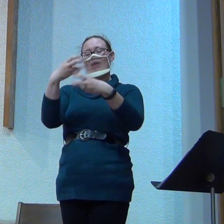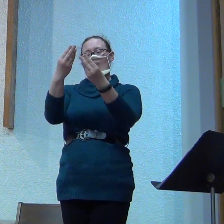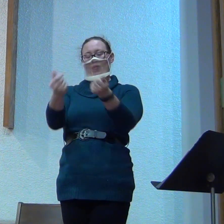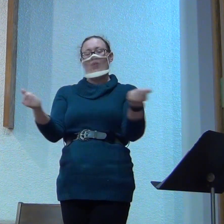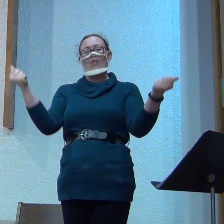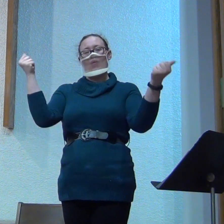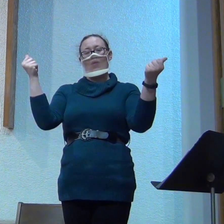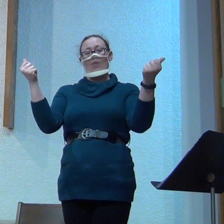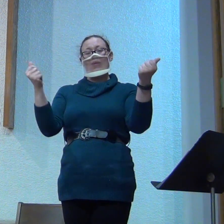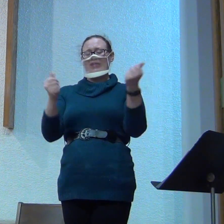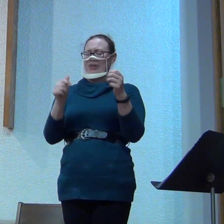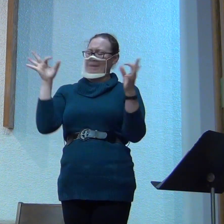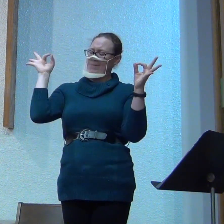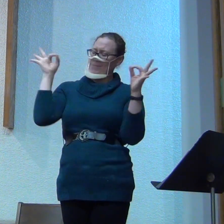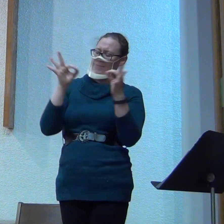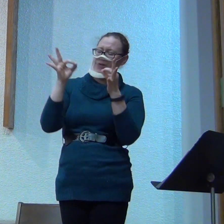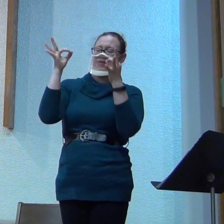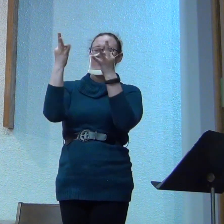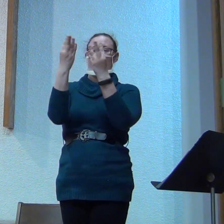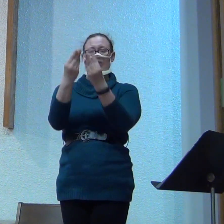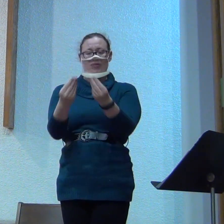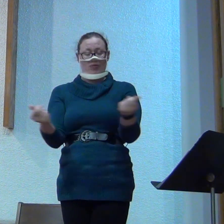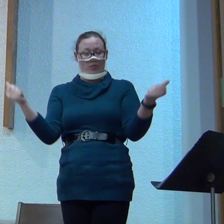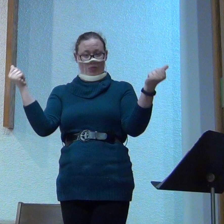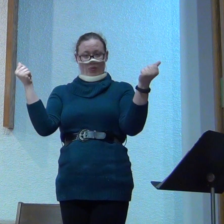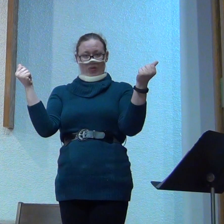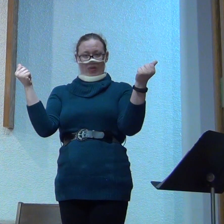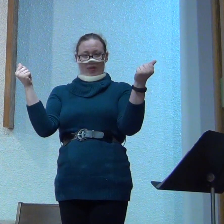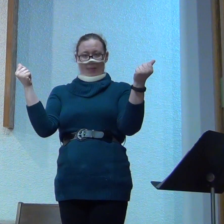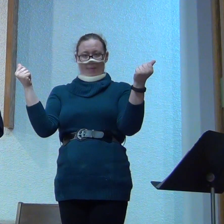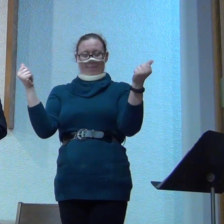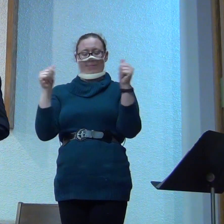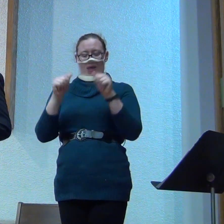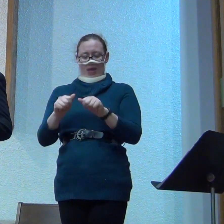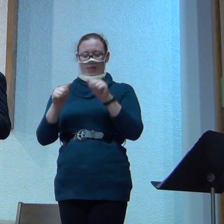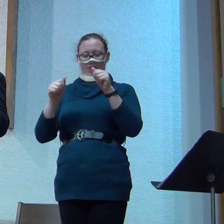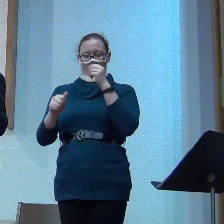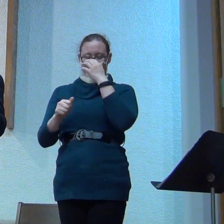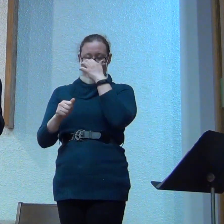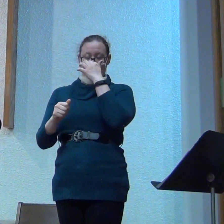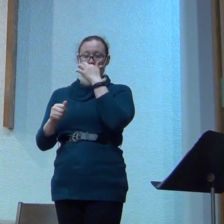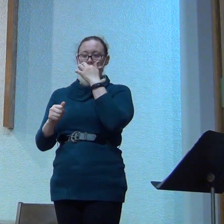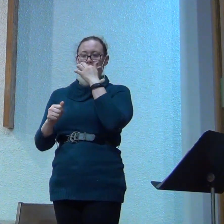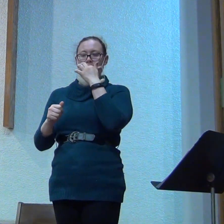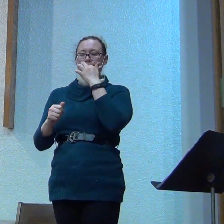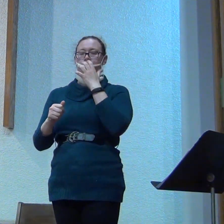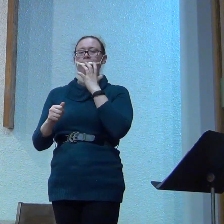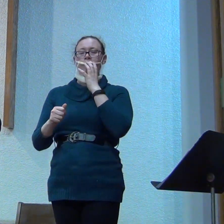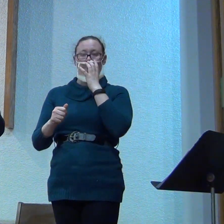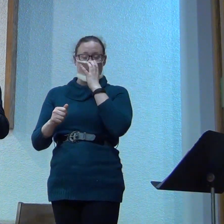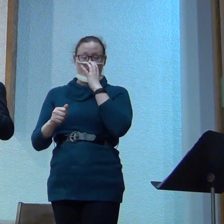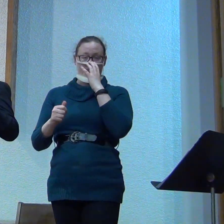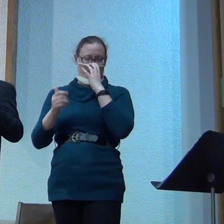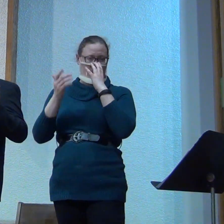I mean the very best solution possible. Now, these jars would